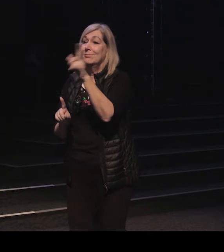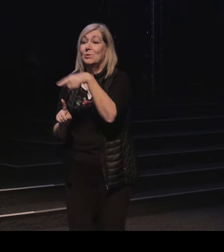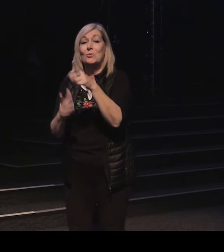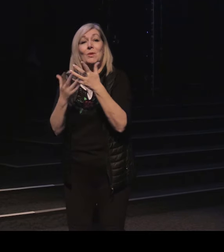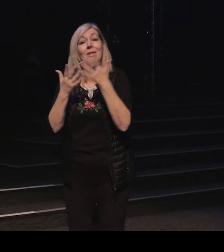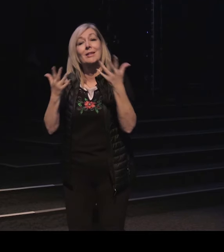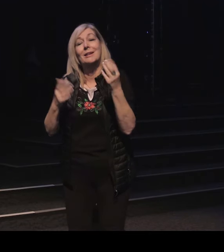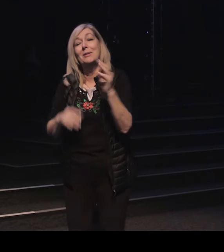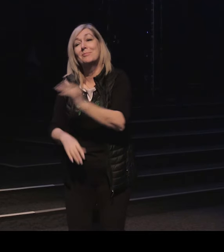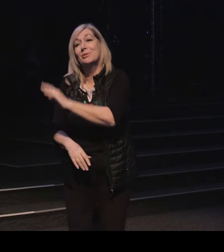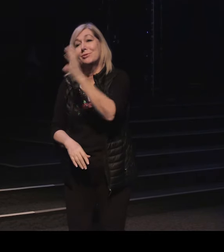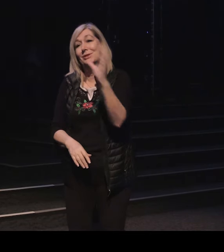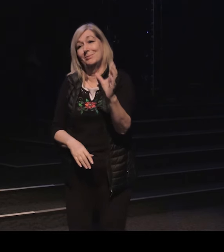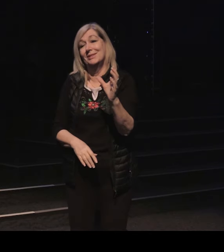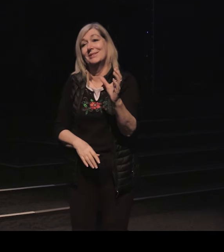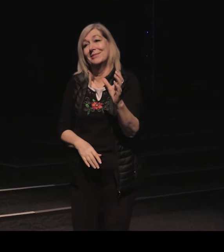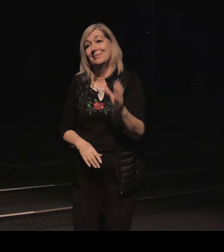Merry Christmas.